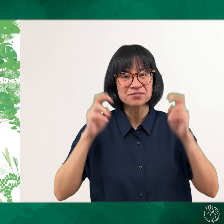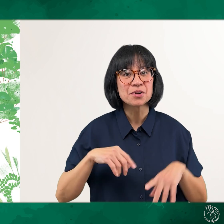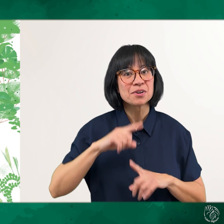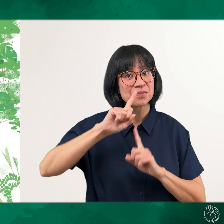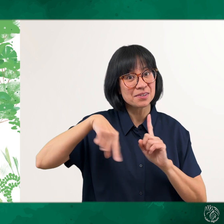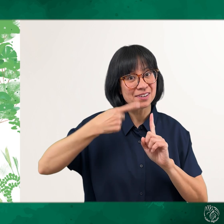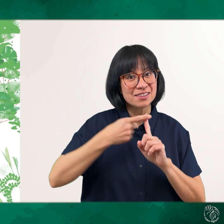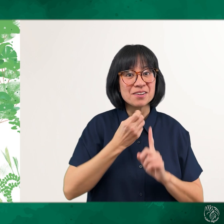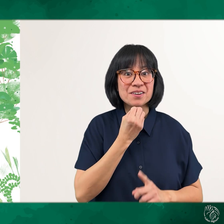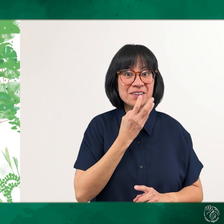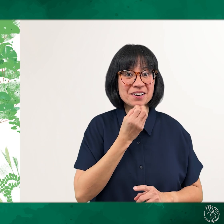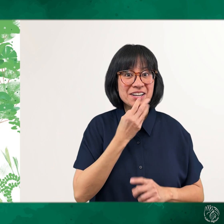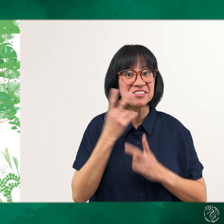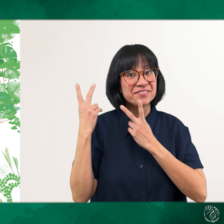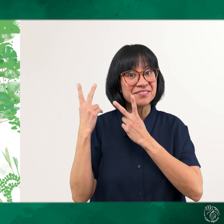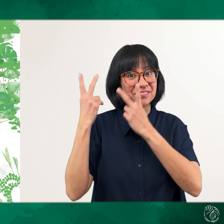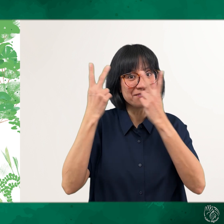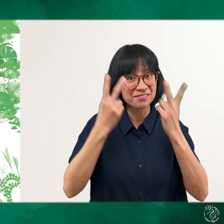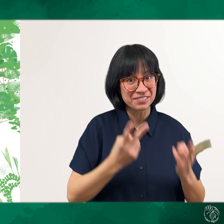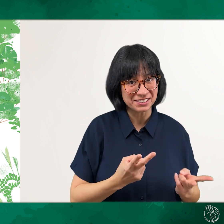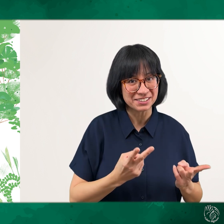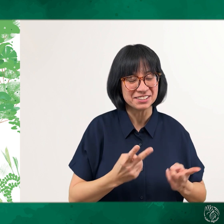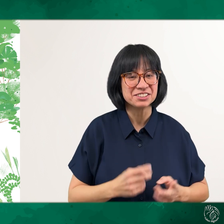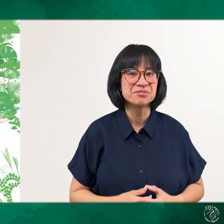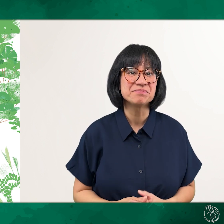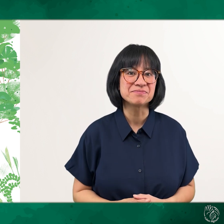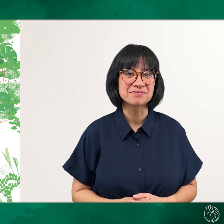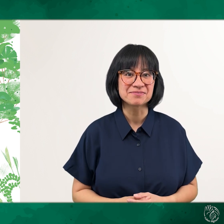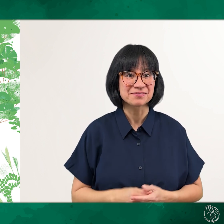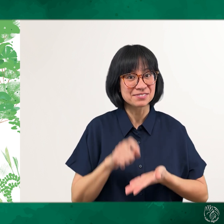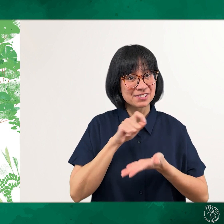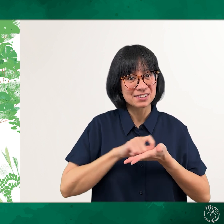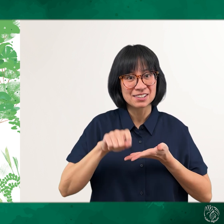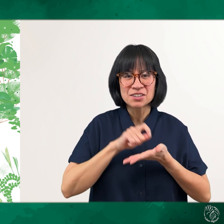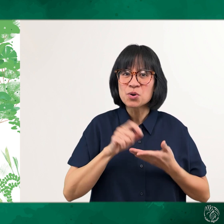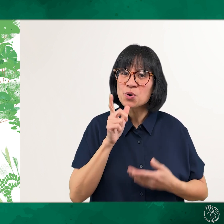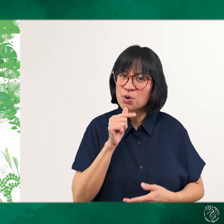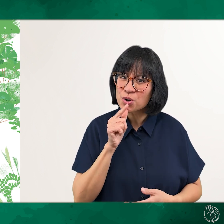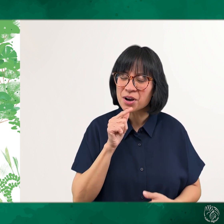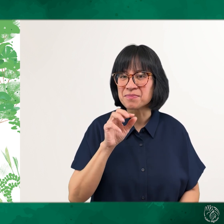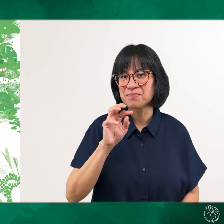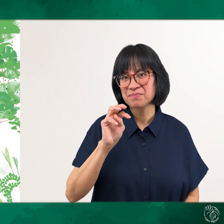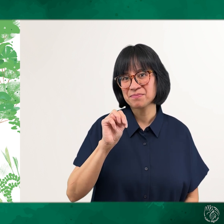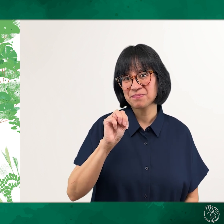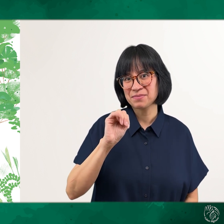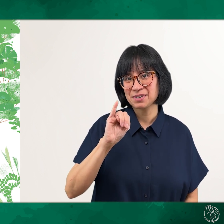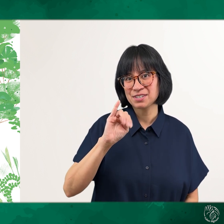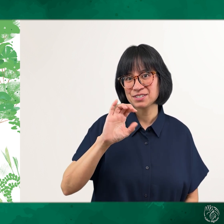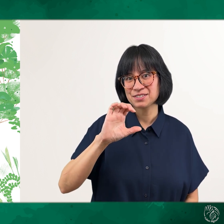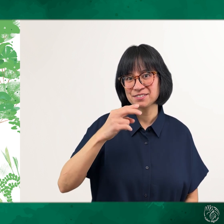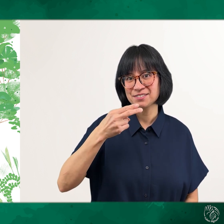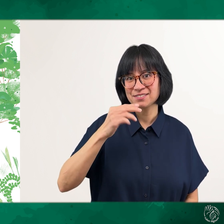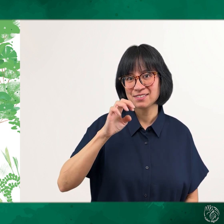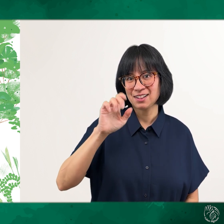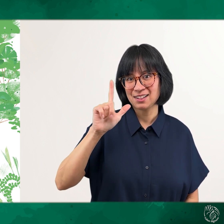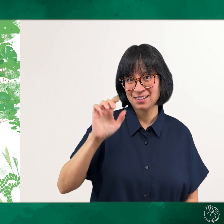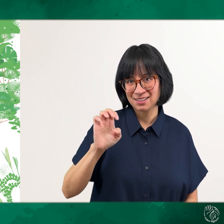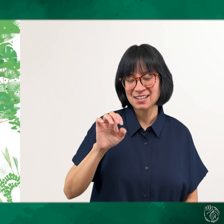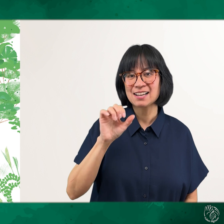This story is titled When Lola Visits. A story written by Michelle